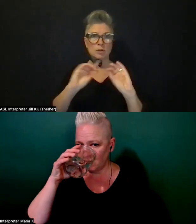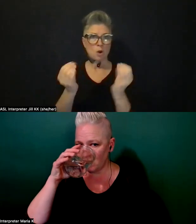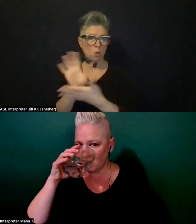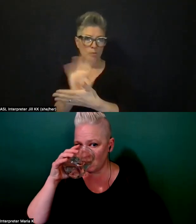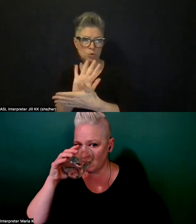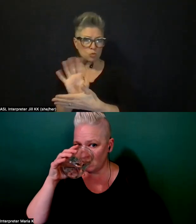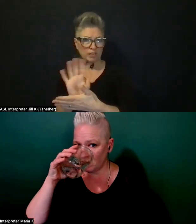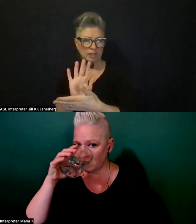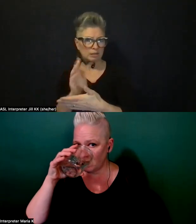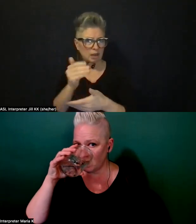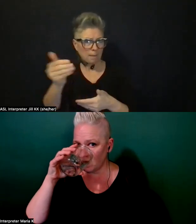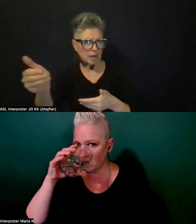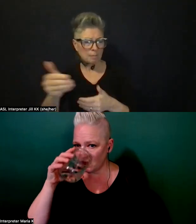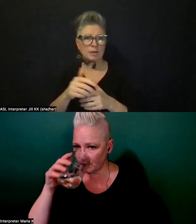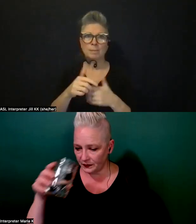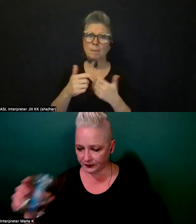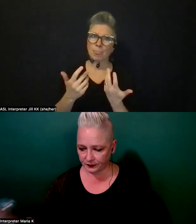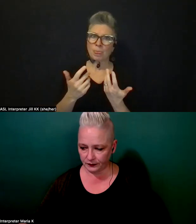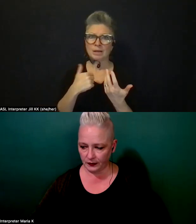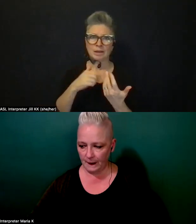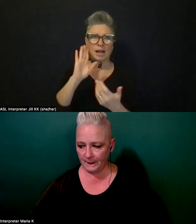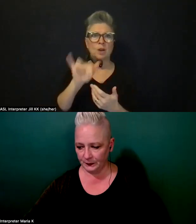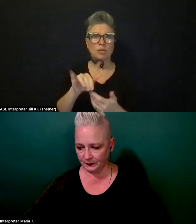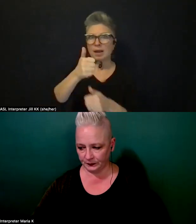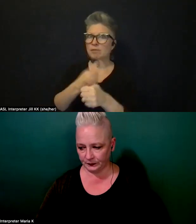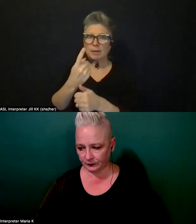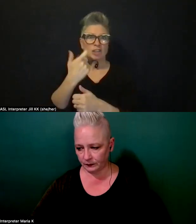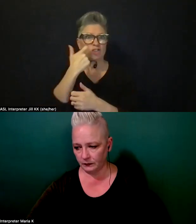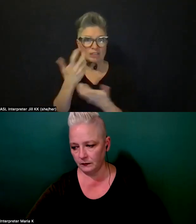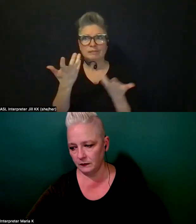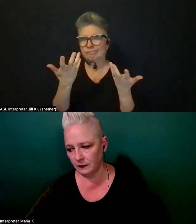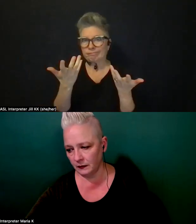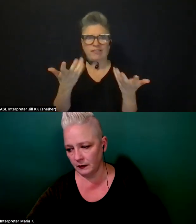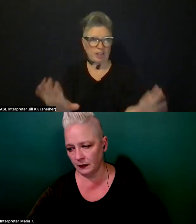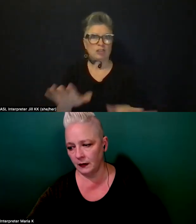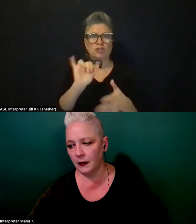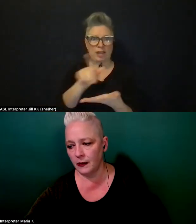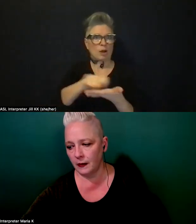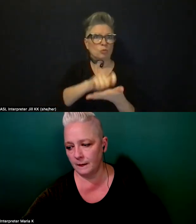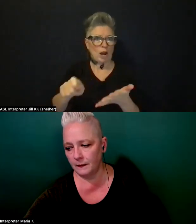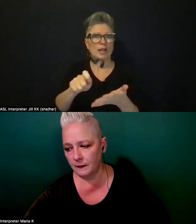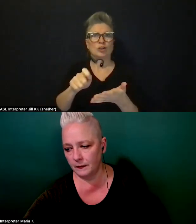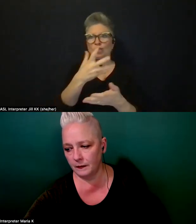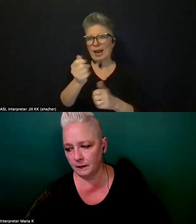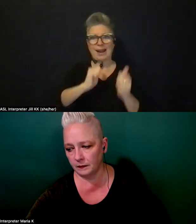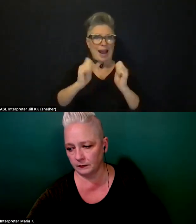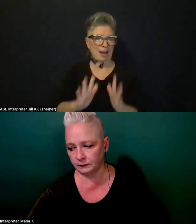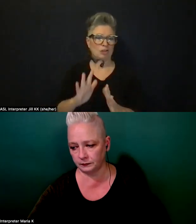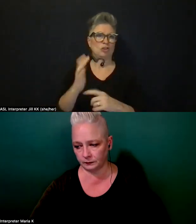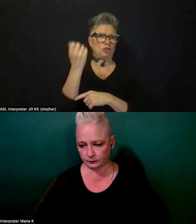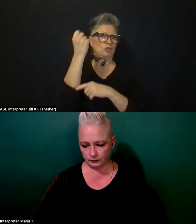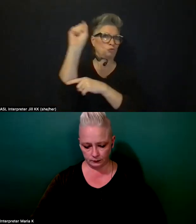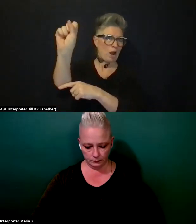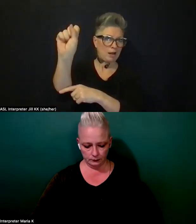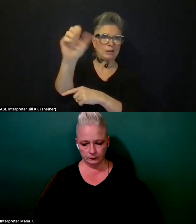yet because I know everybody just like literally got off the writer strike, the actor strike, and going back